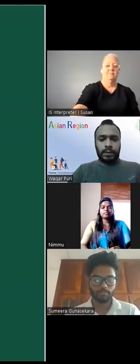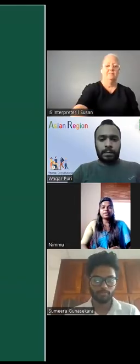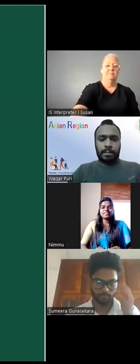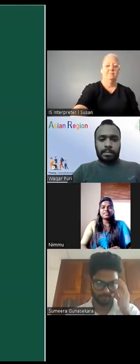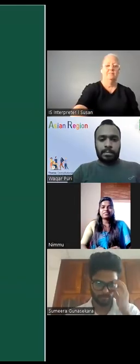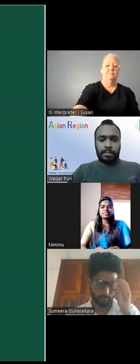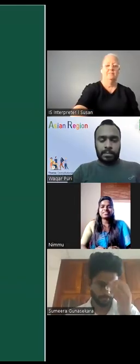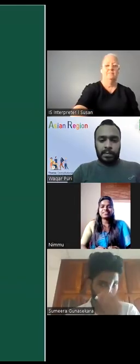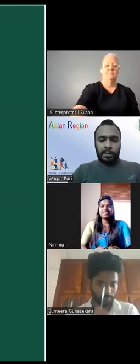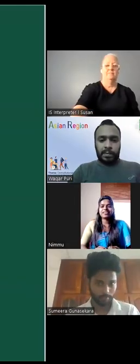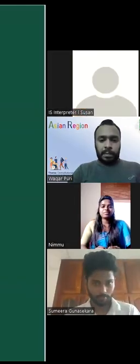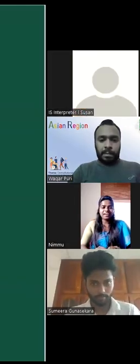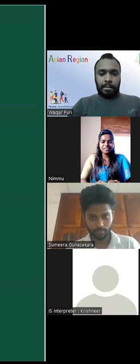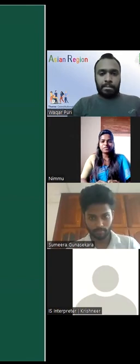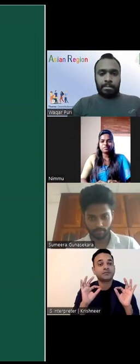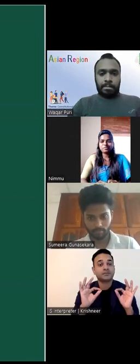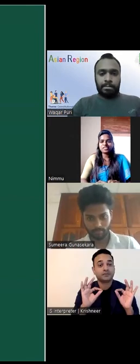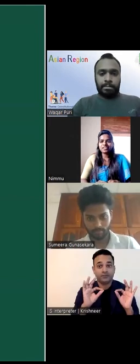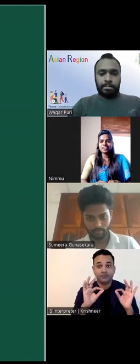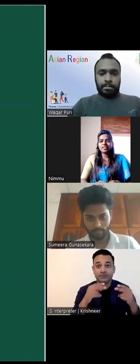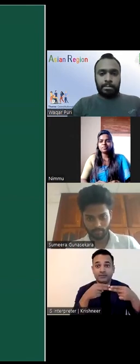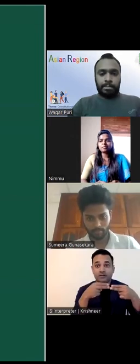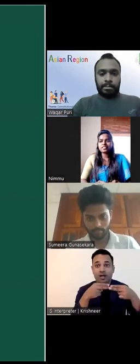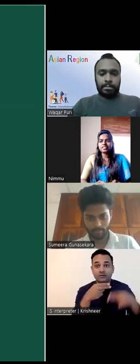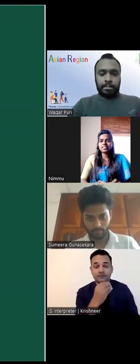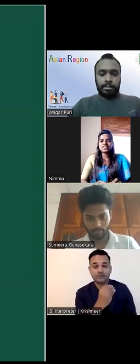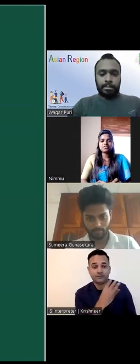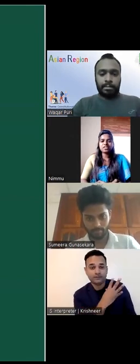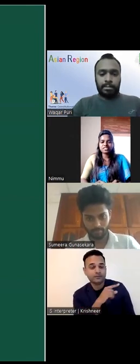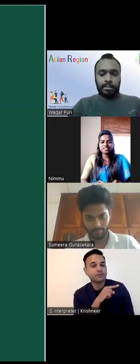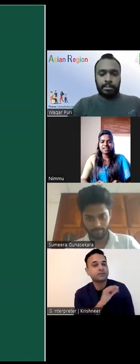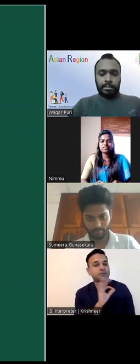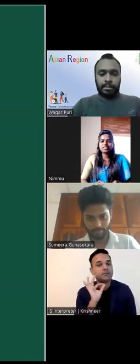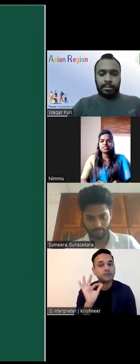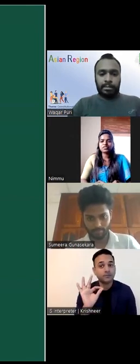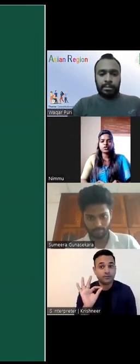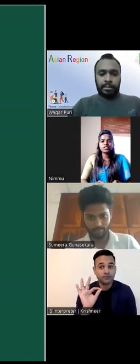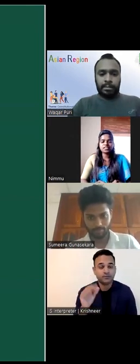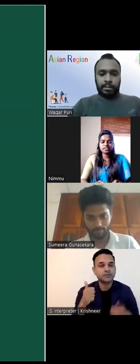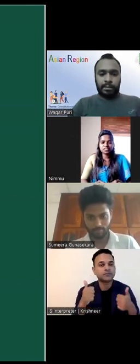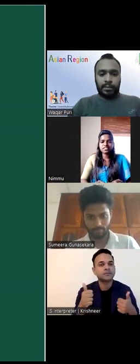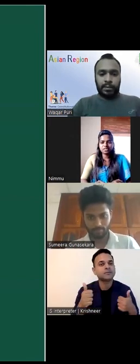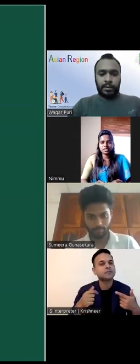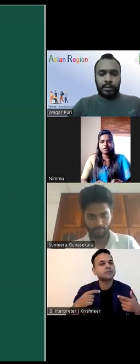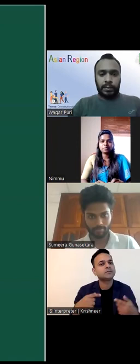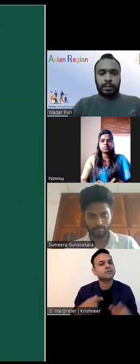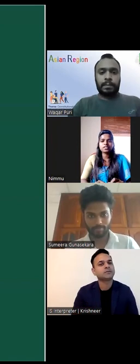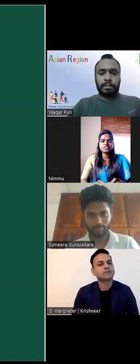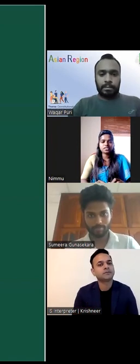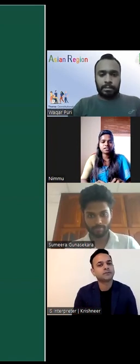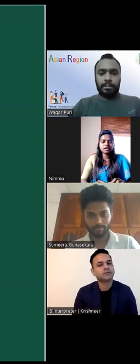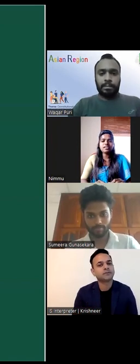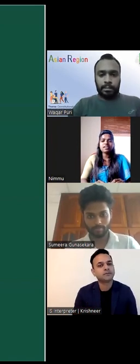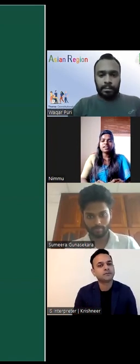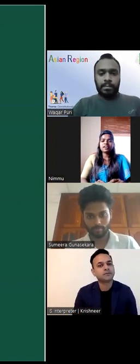Okay, myself, and I am a care leaver from Sri Lanka, and I am representing Asian very first care leavers network called Generation Never Give Up Network in